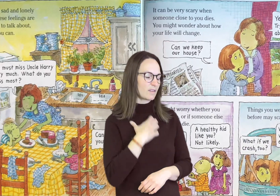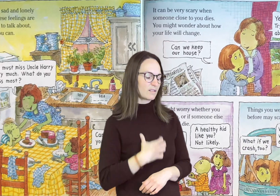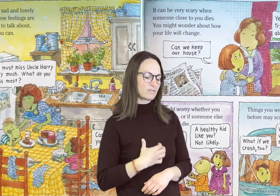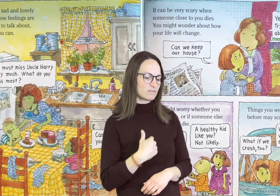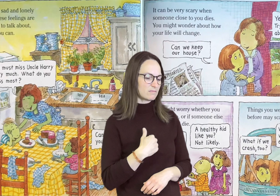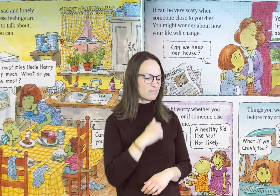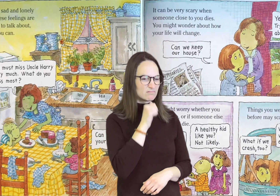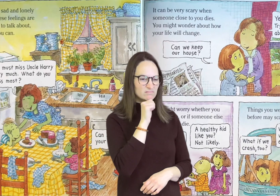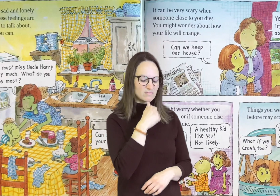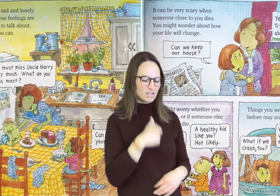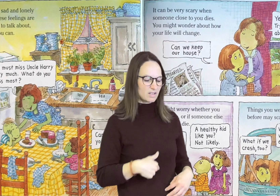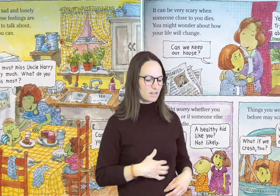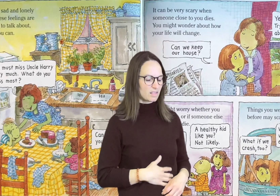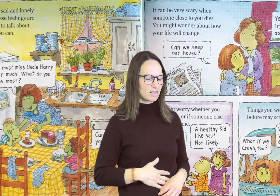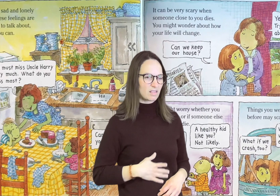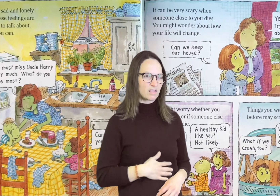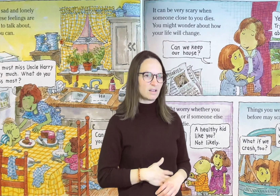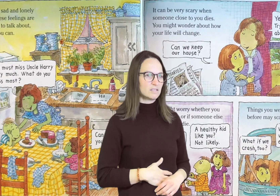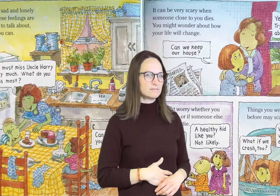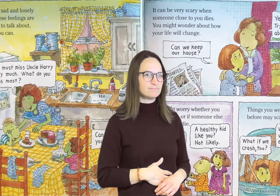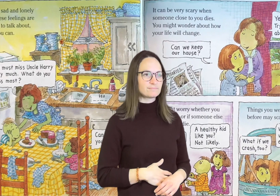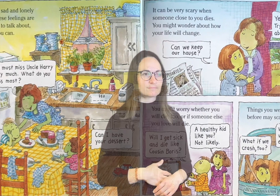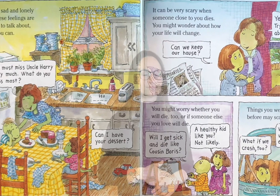I'm not hungry. My tummy hurts.